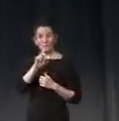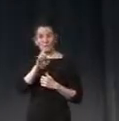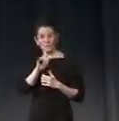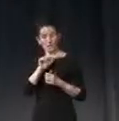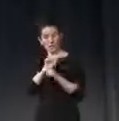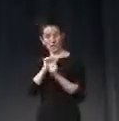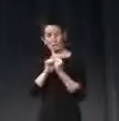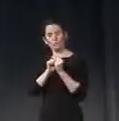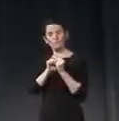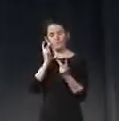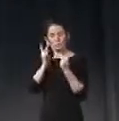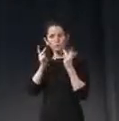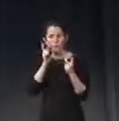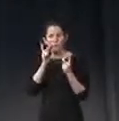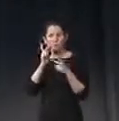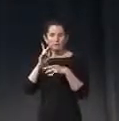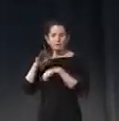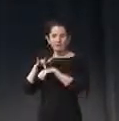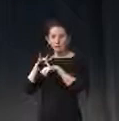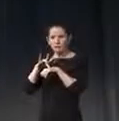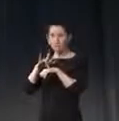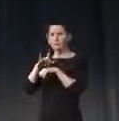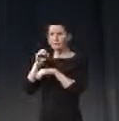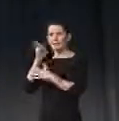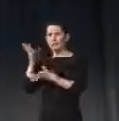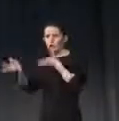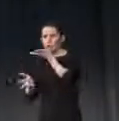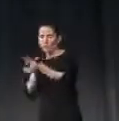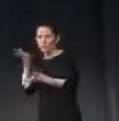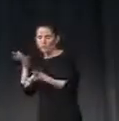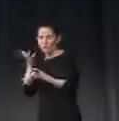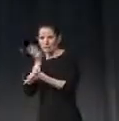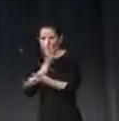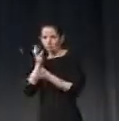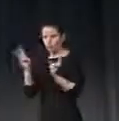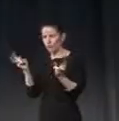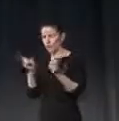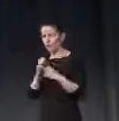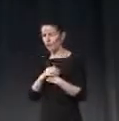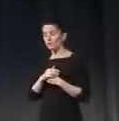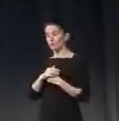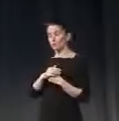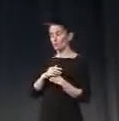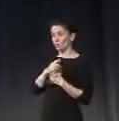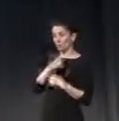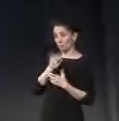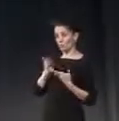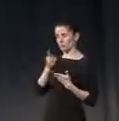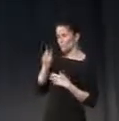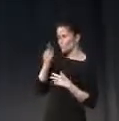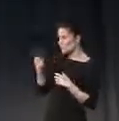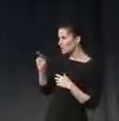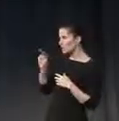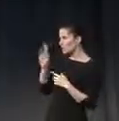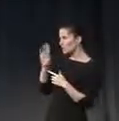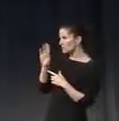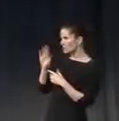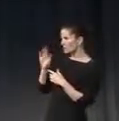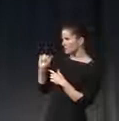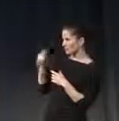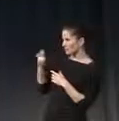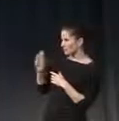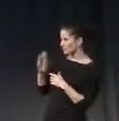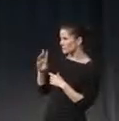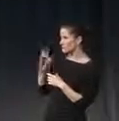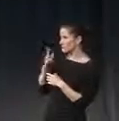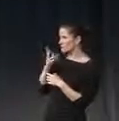gestural translations or signs of speech. She might watch Bell pronounce f, then imitate the motions of